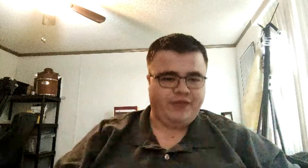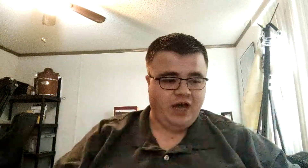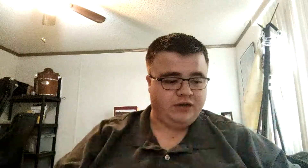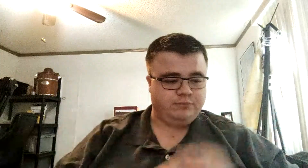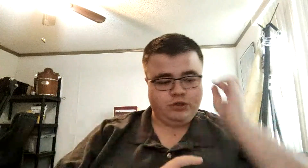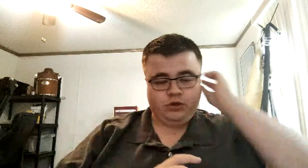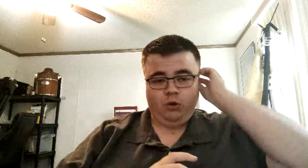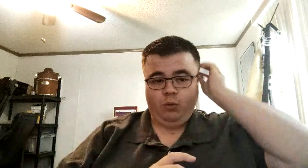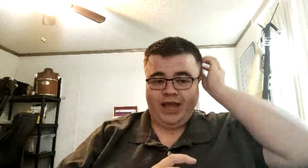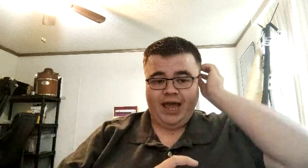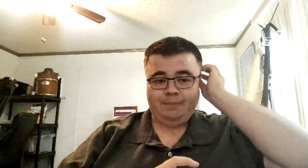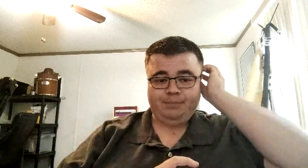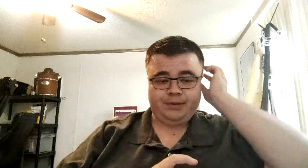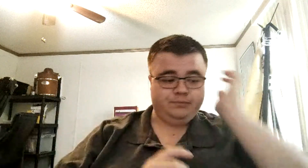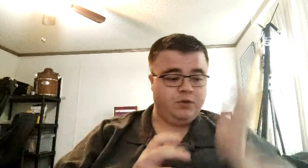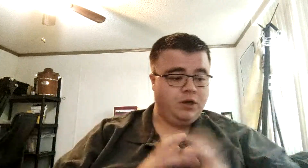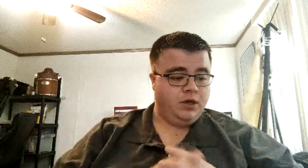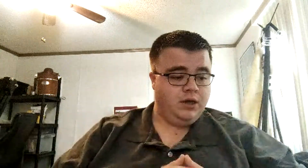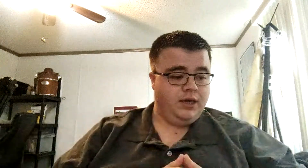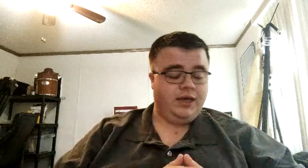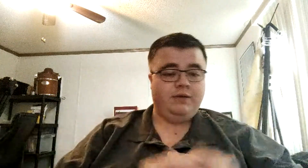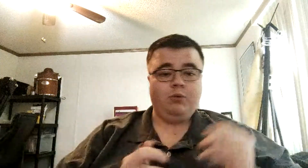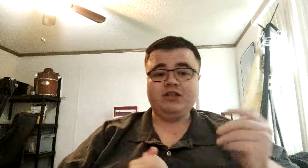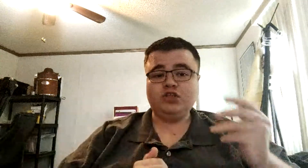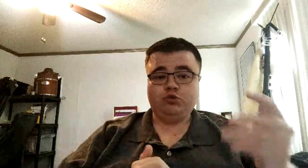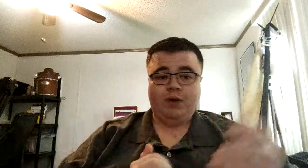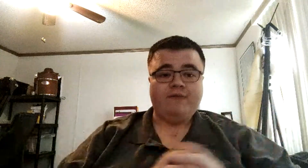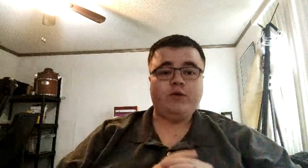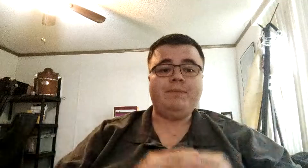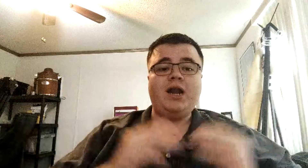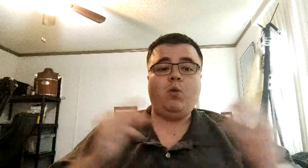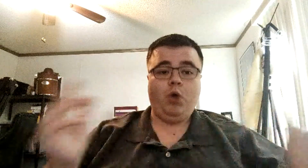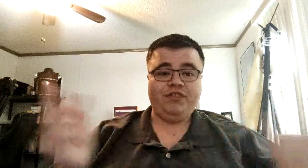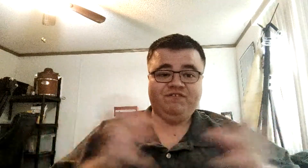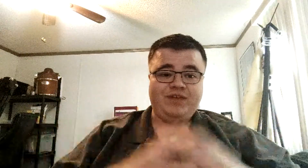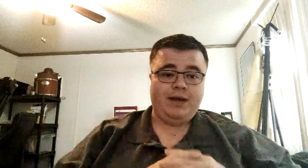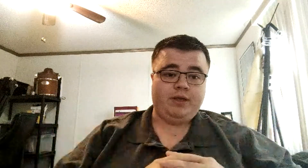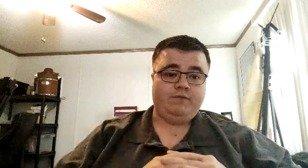that. So what happened here while he was traveling about a wealthy family